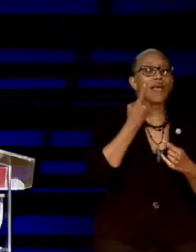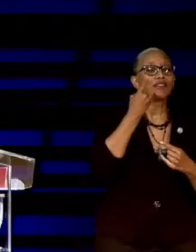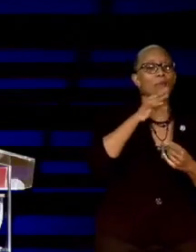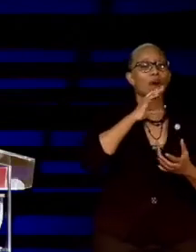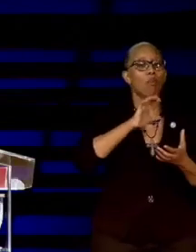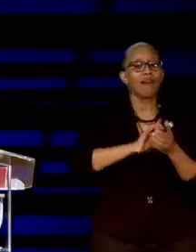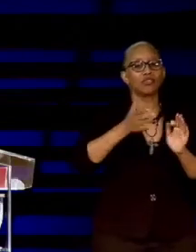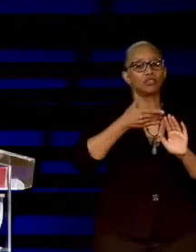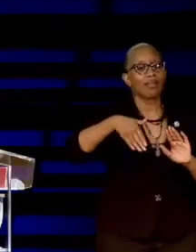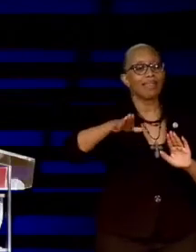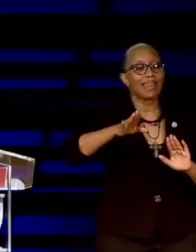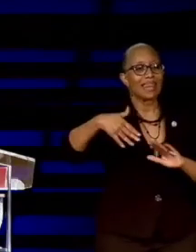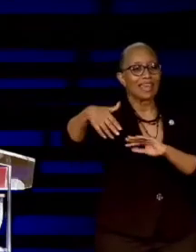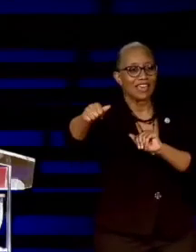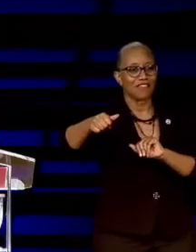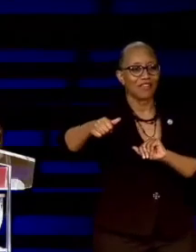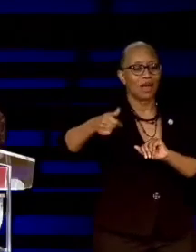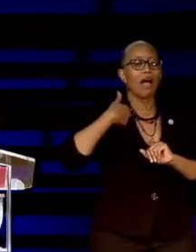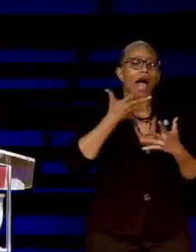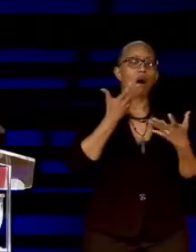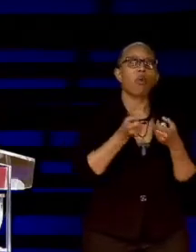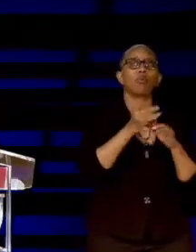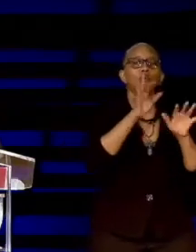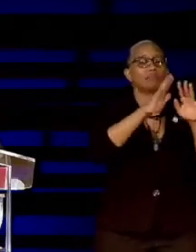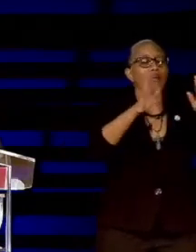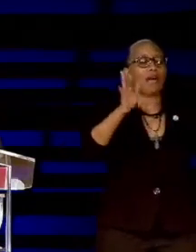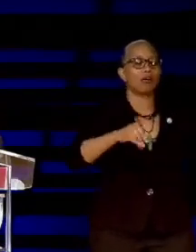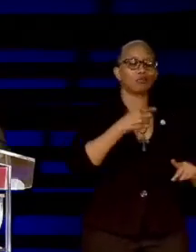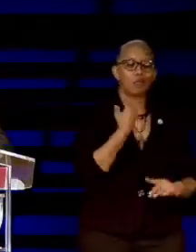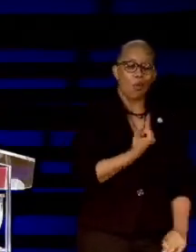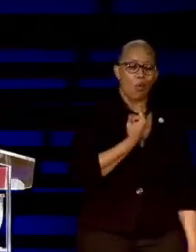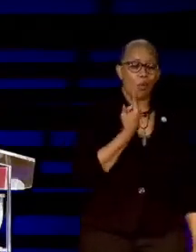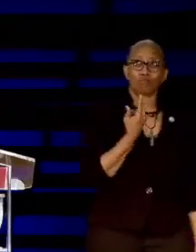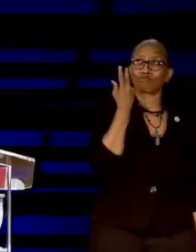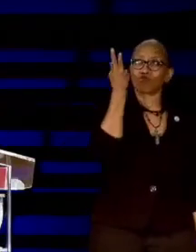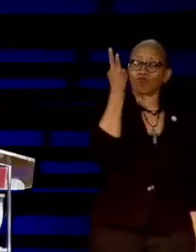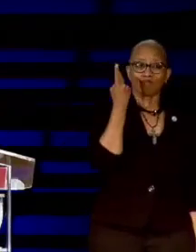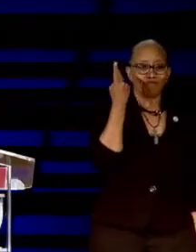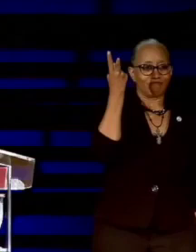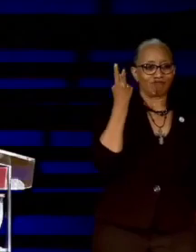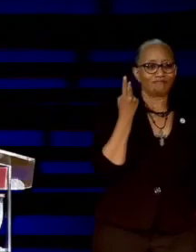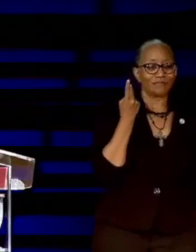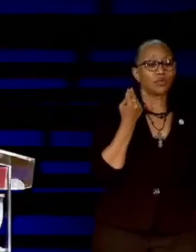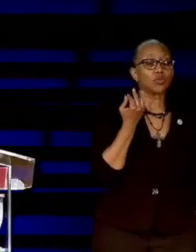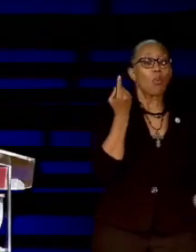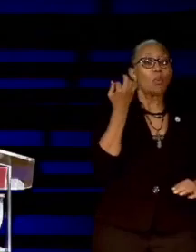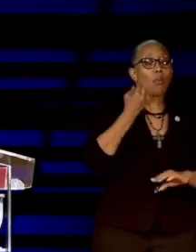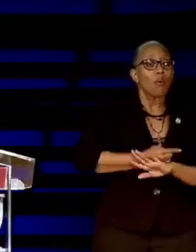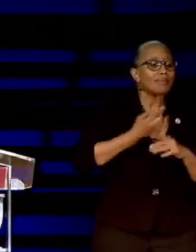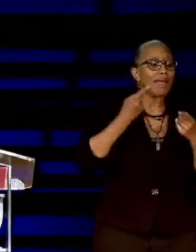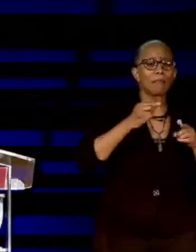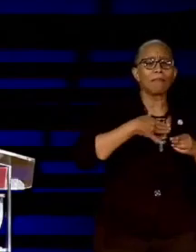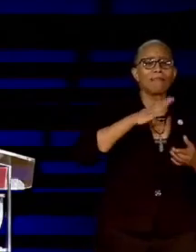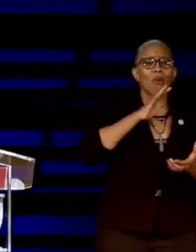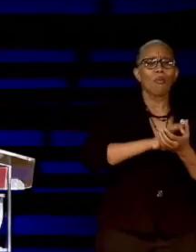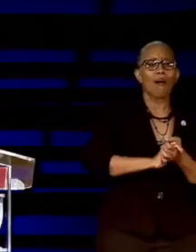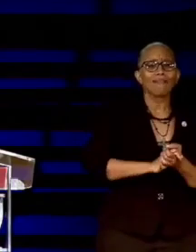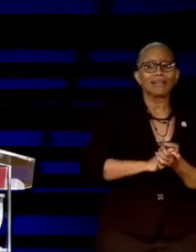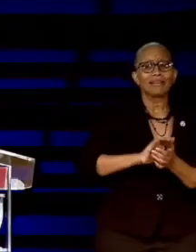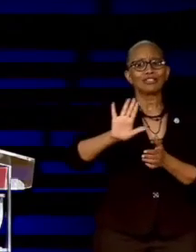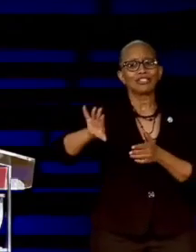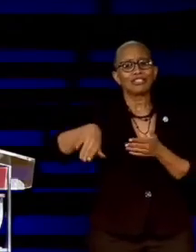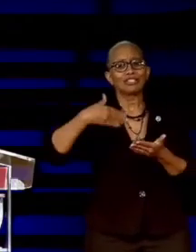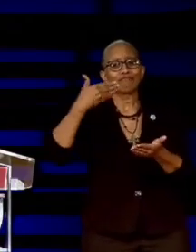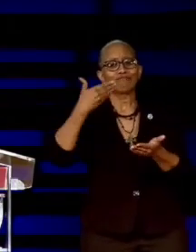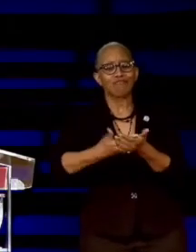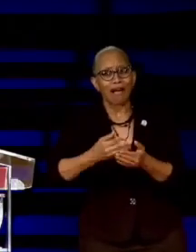house so that I could get into the posture of prayer. Well, one day she left, and she came back a little